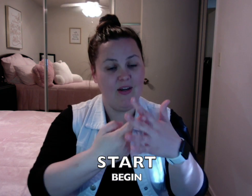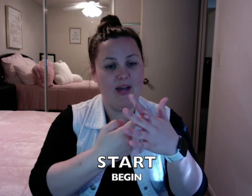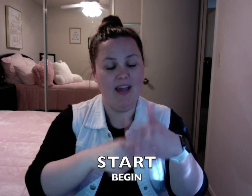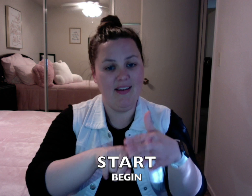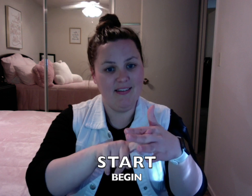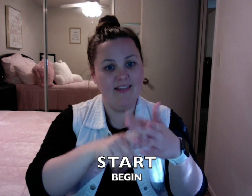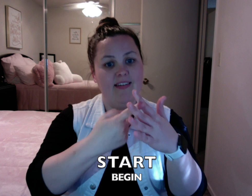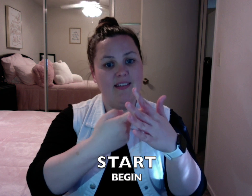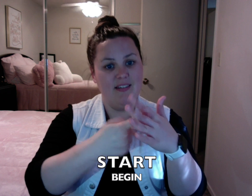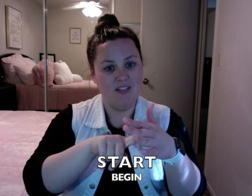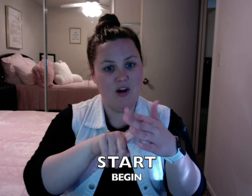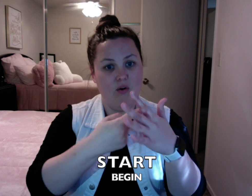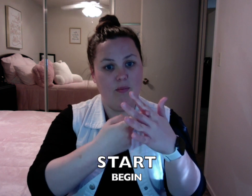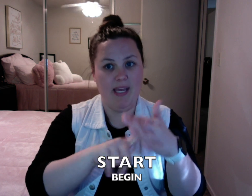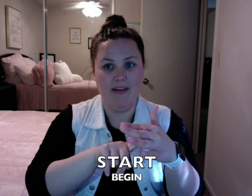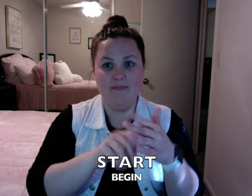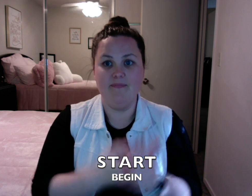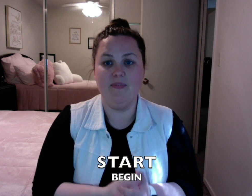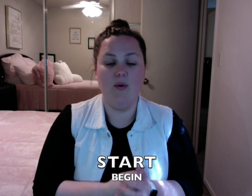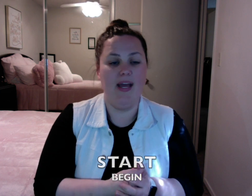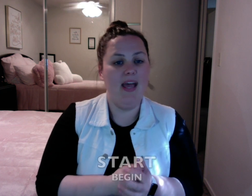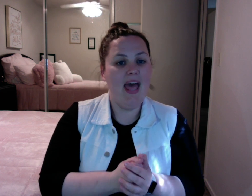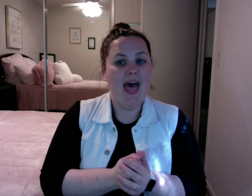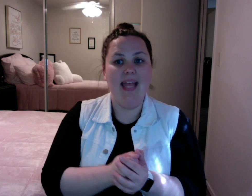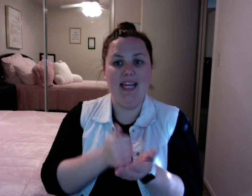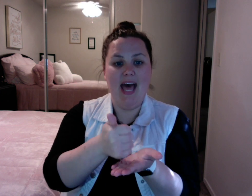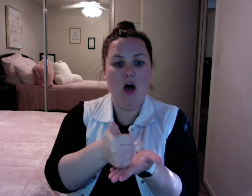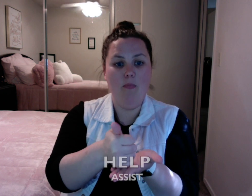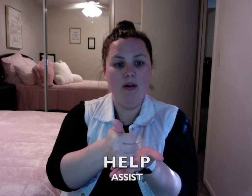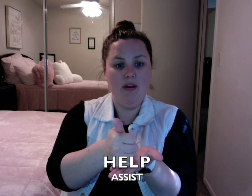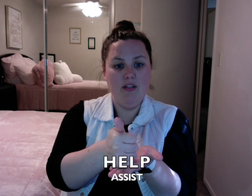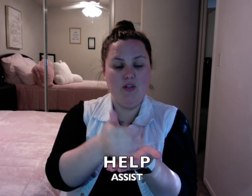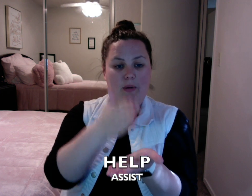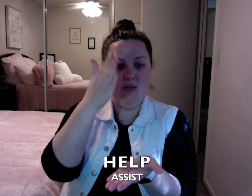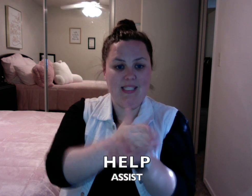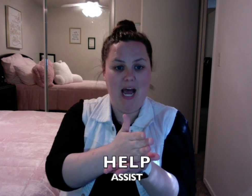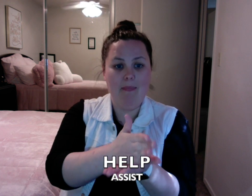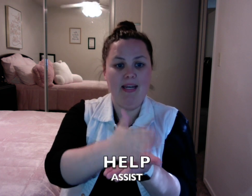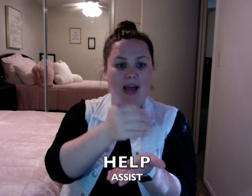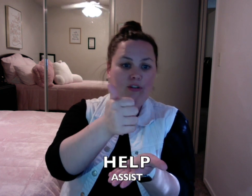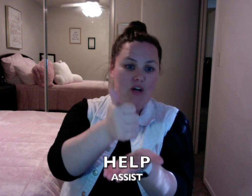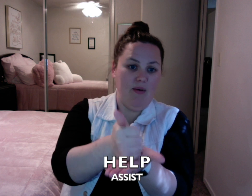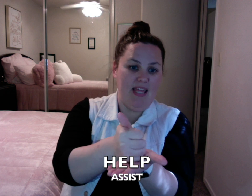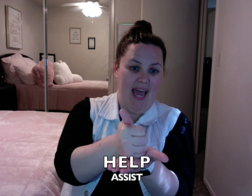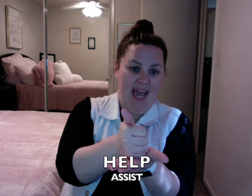Okay, start or begin. Okay. And then help. So remember stop. Now start with the A hand